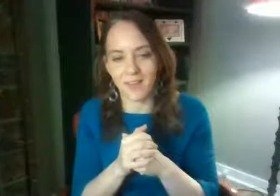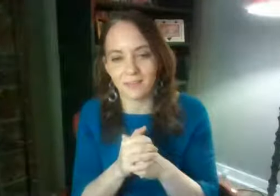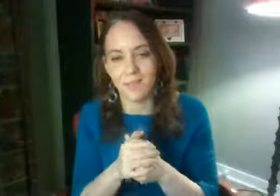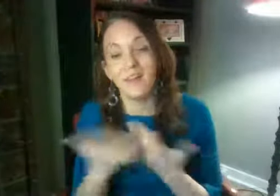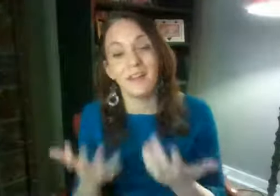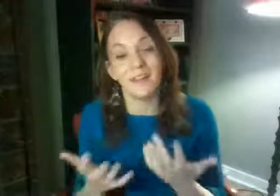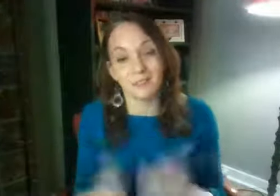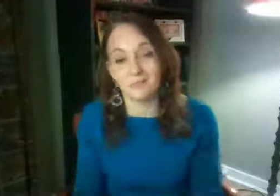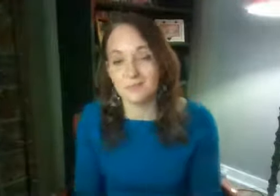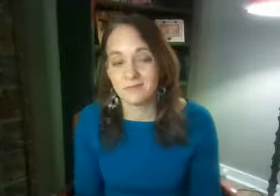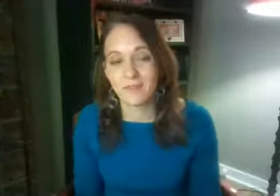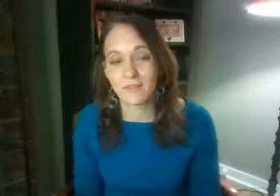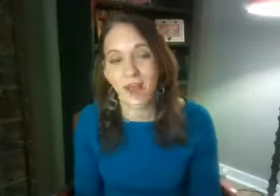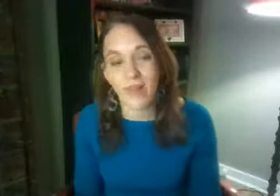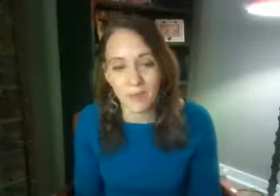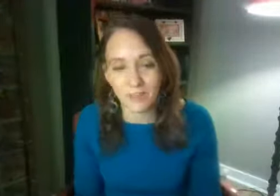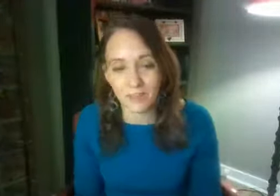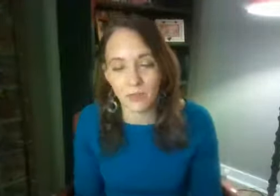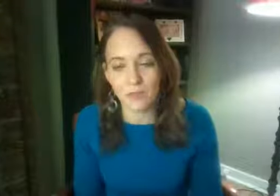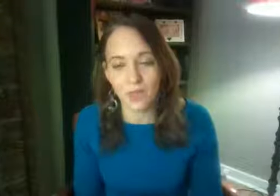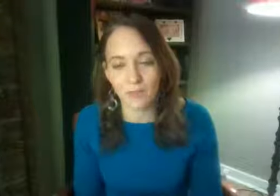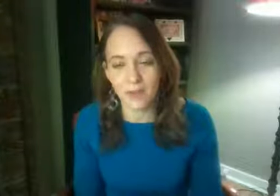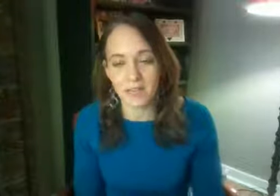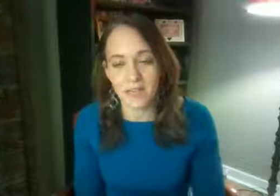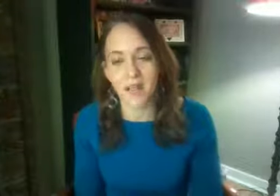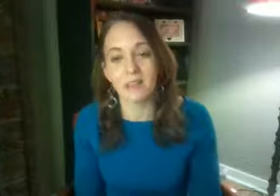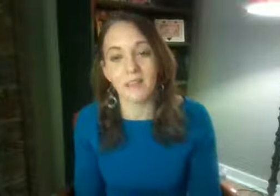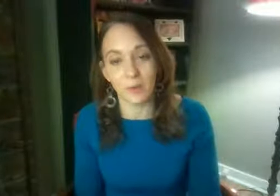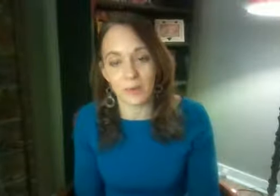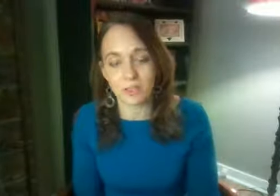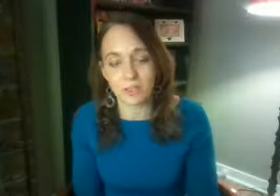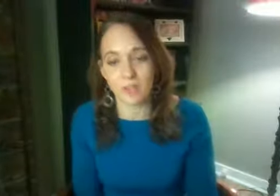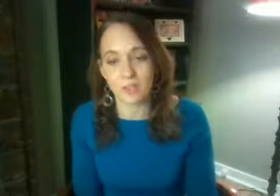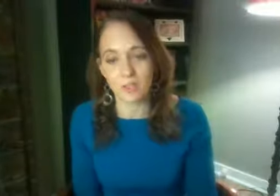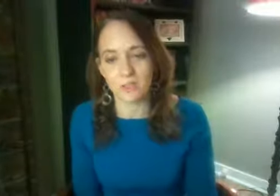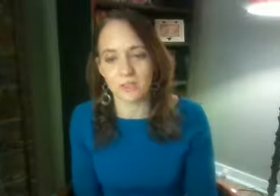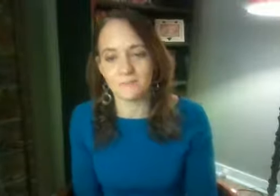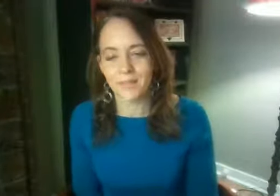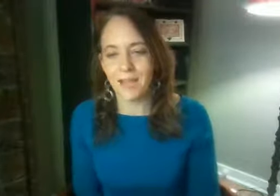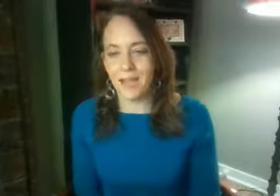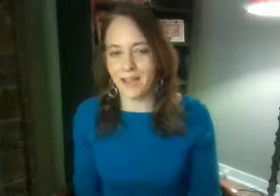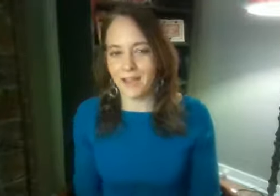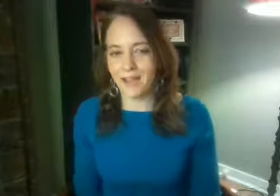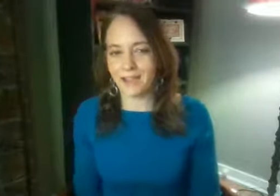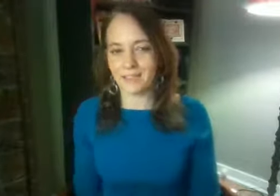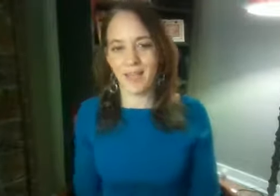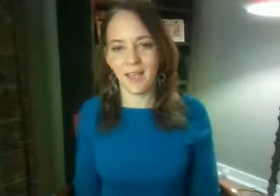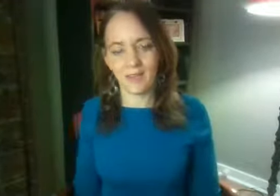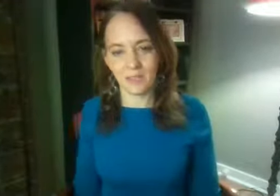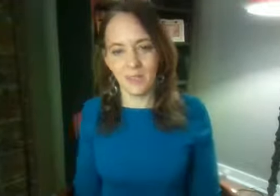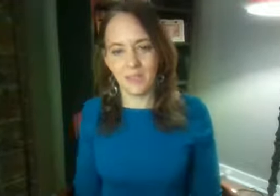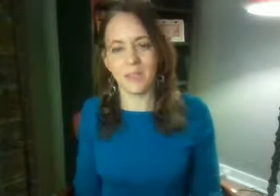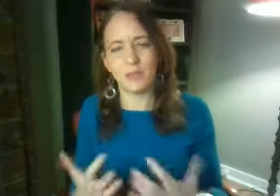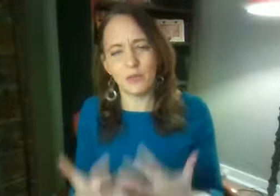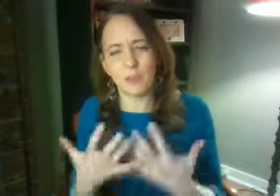that. Now, for anybody who's ever had to take a language at school, I can tell that you